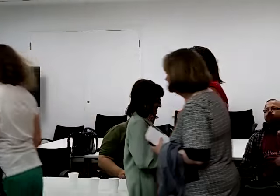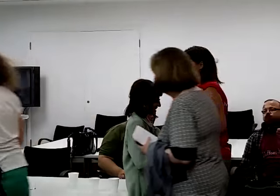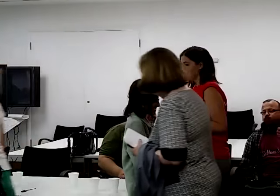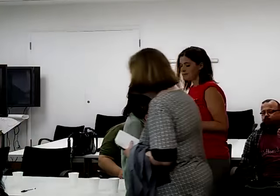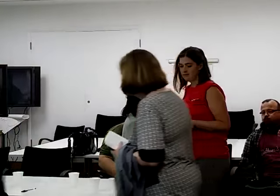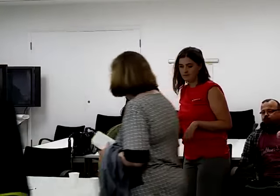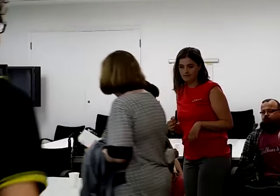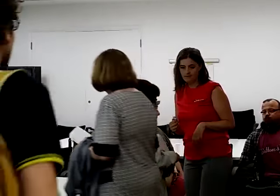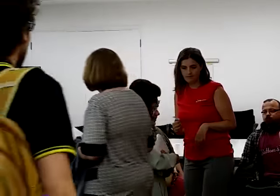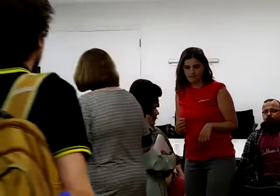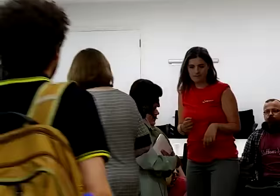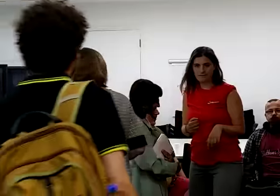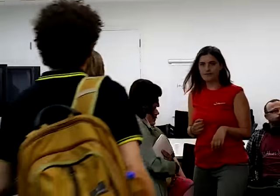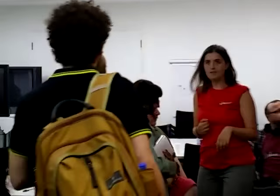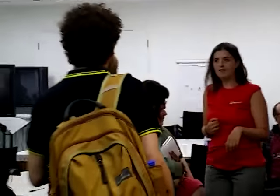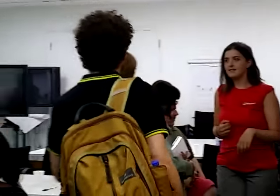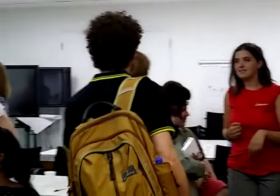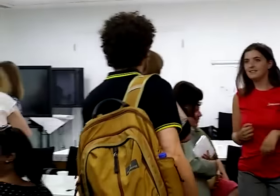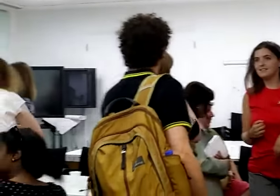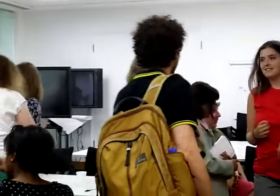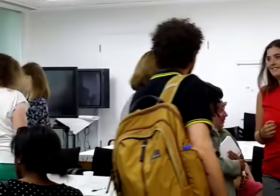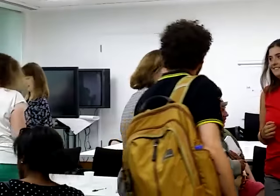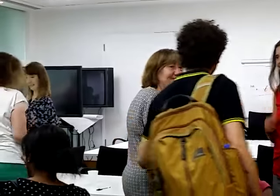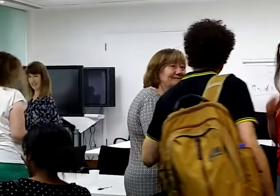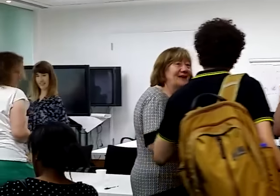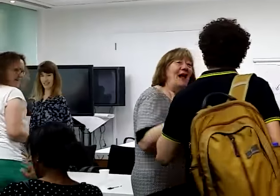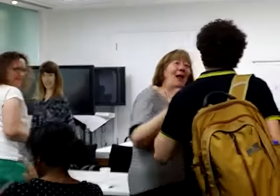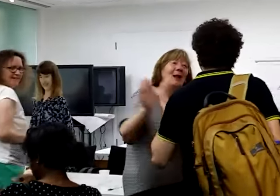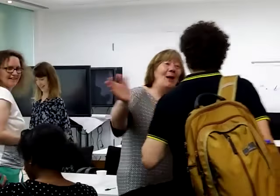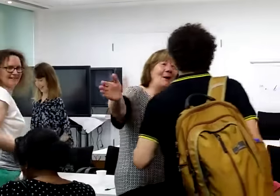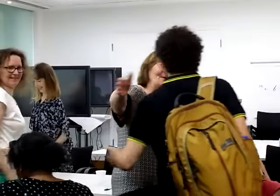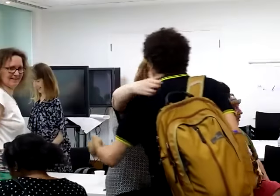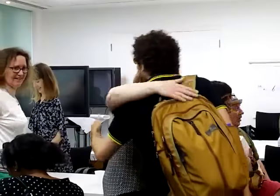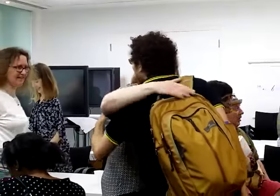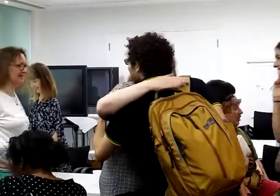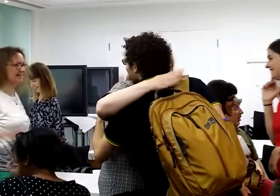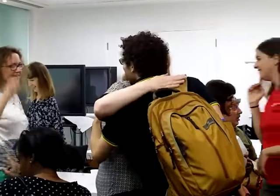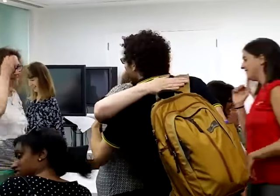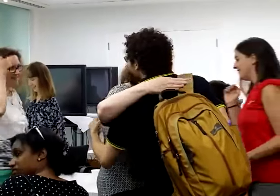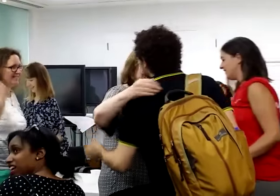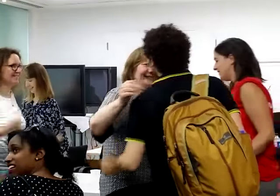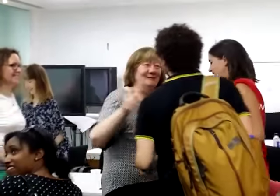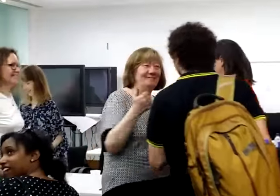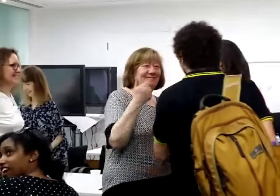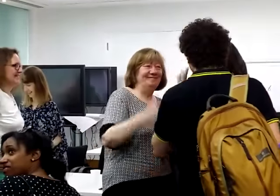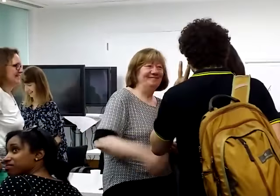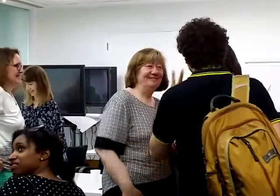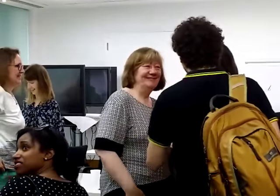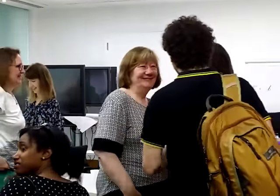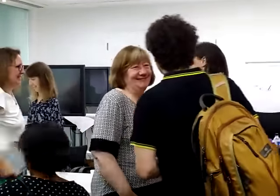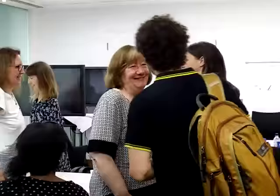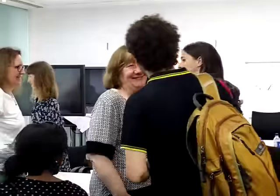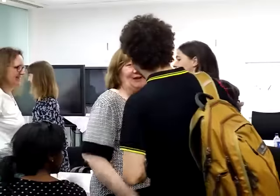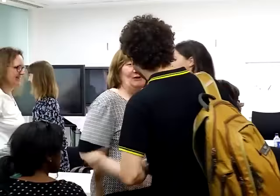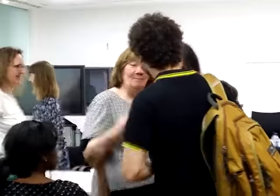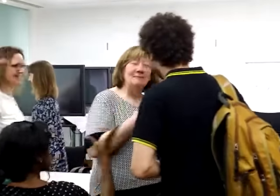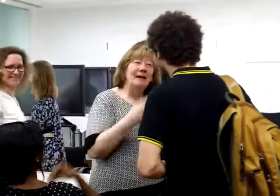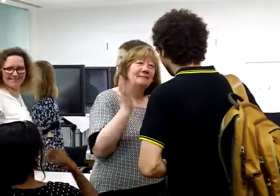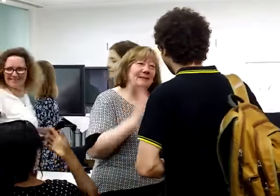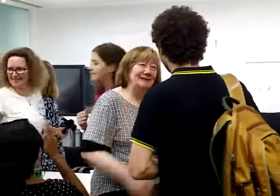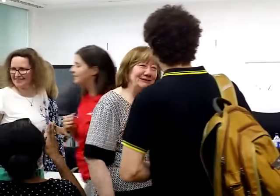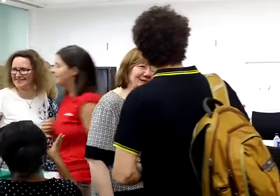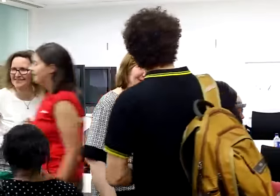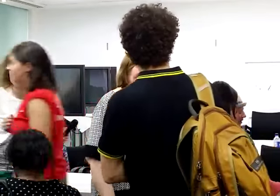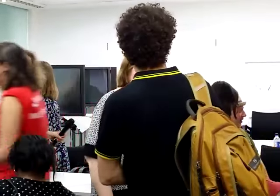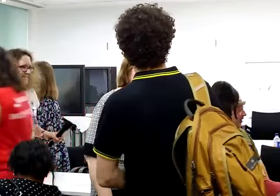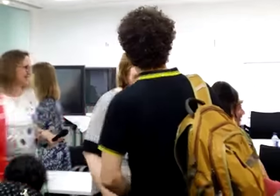or demo, but hopefully I shall be there. I've been so hot. Thank you so much. Anyway, I'm hoping